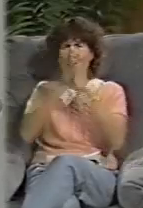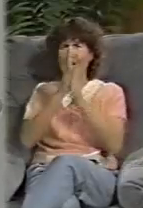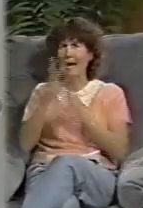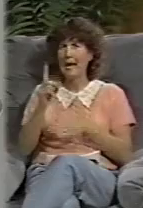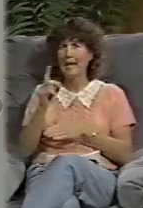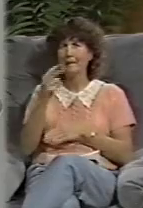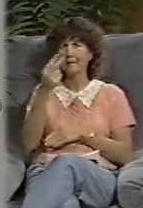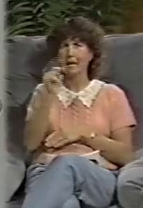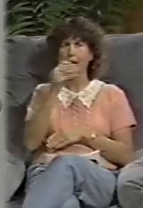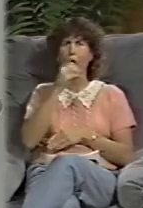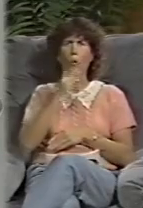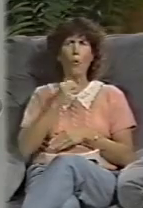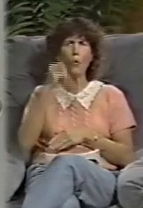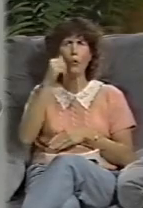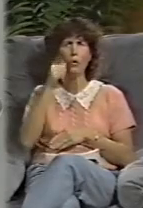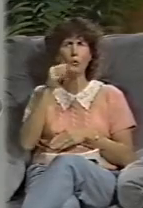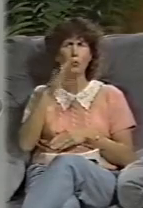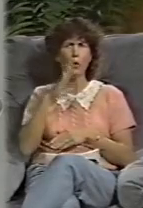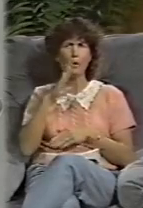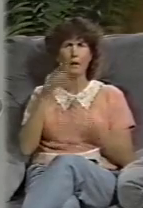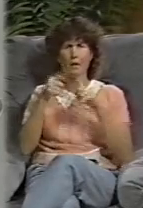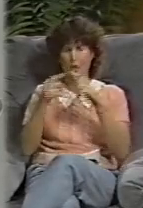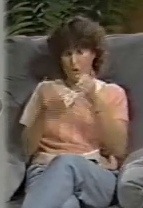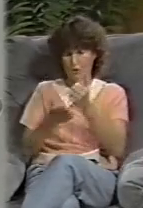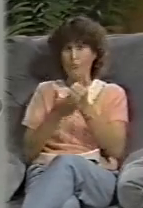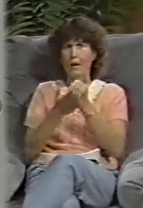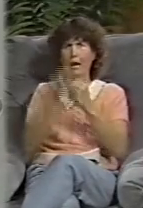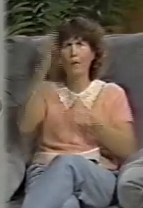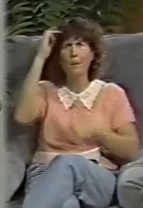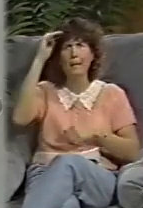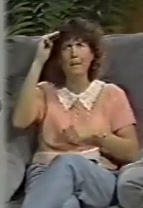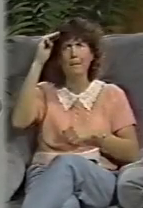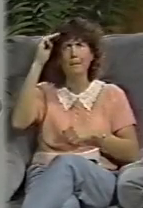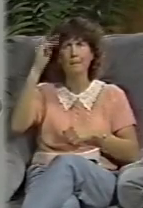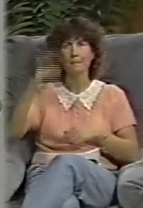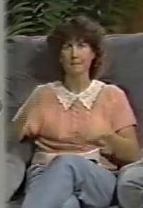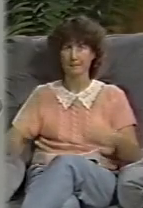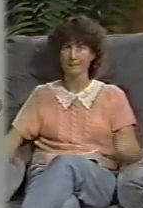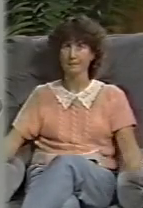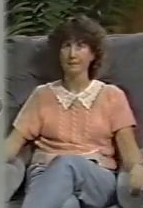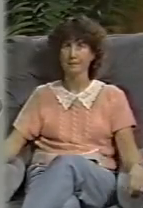He asked an old woman to help him.